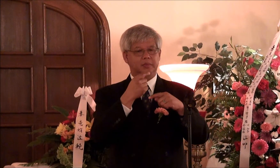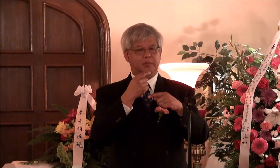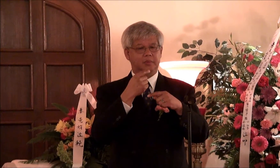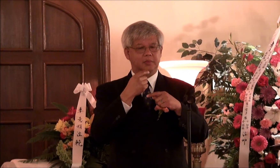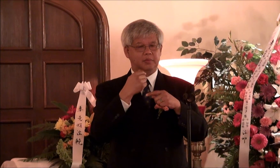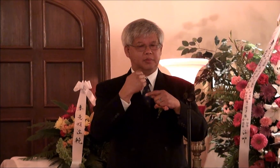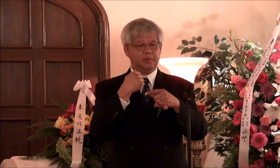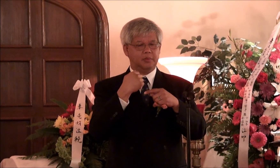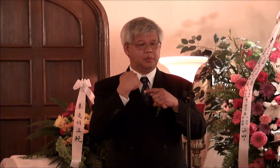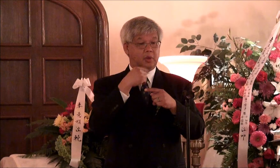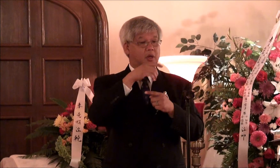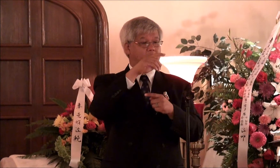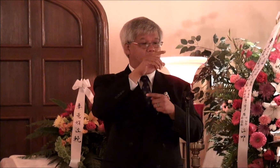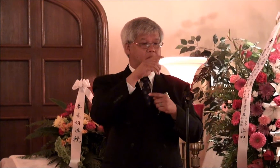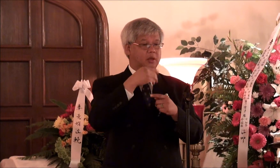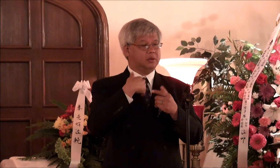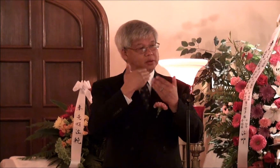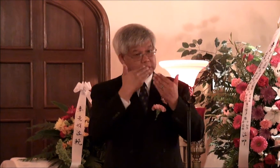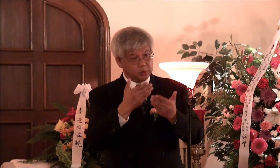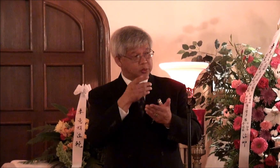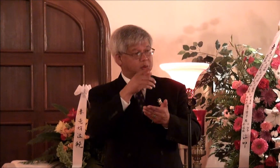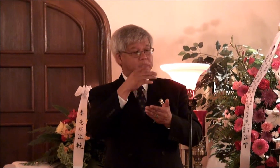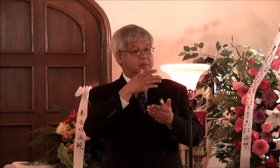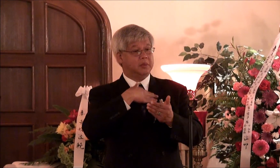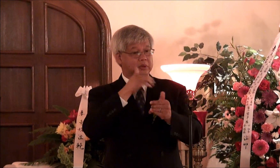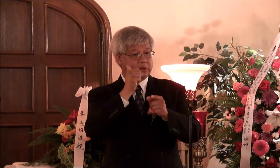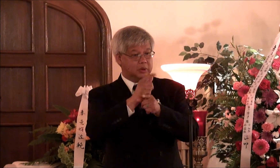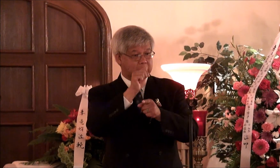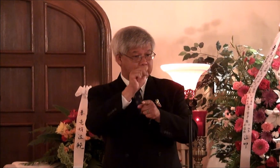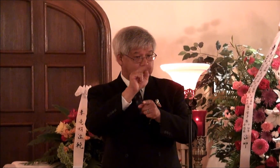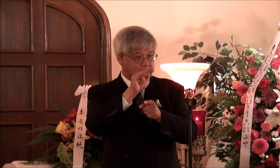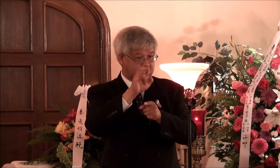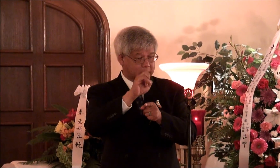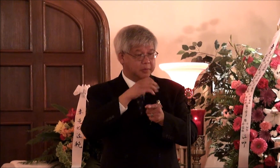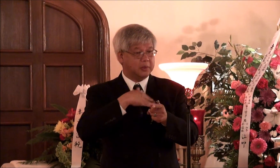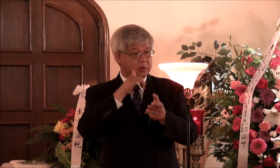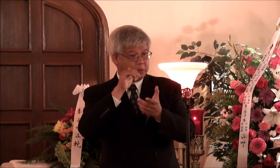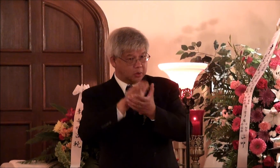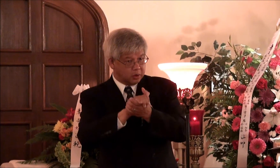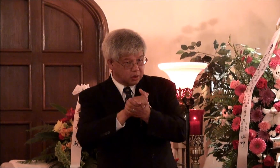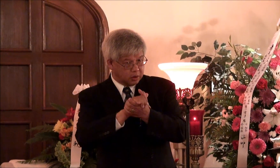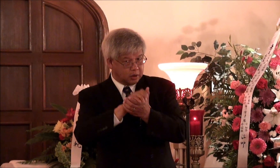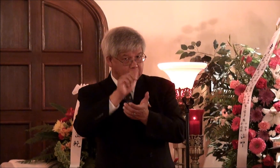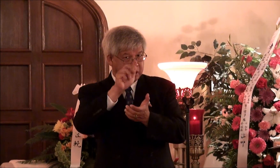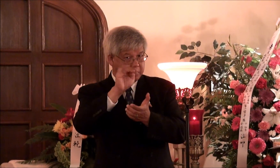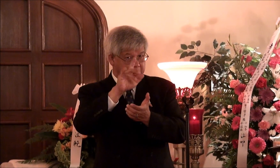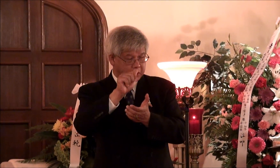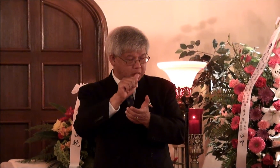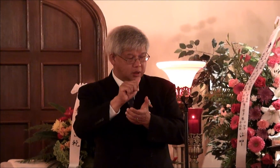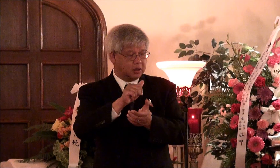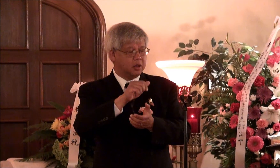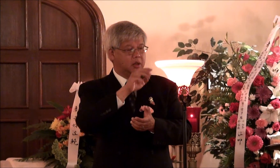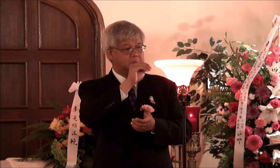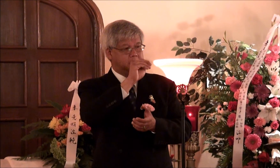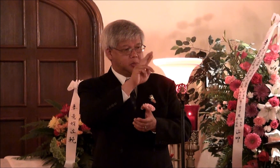There's also, I want to thank my sister Annie, my wife Amelia,